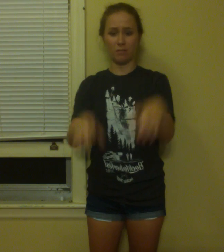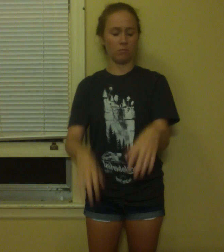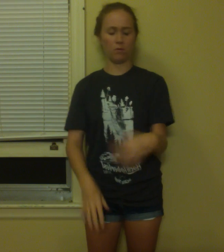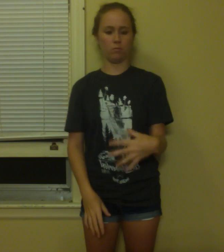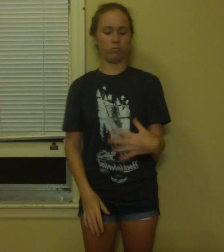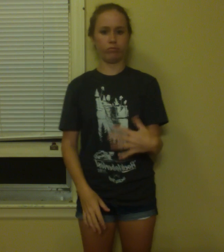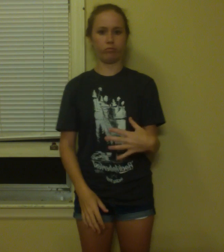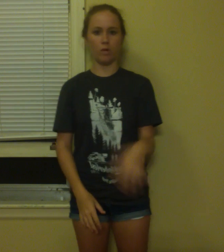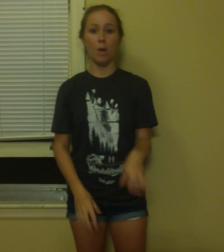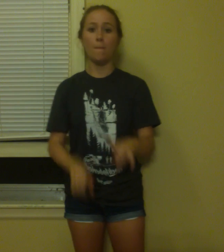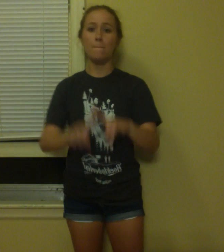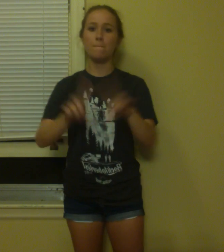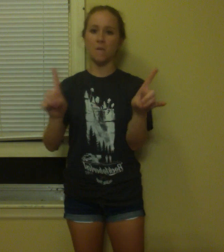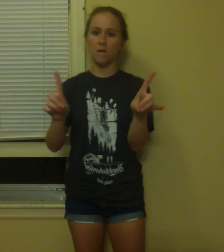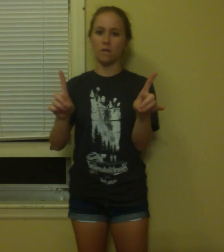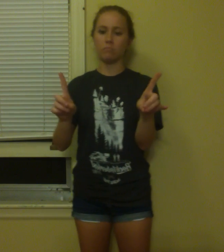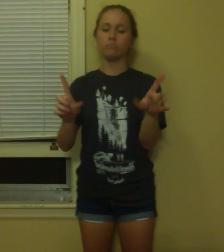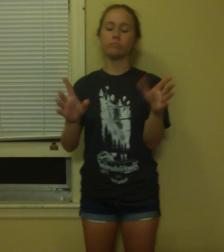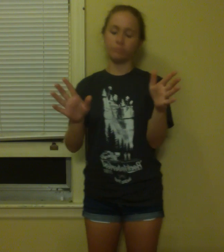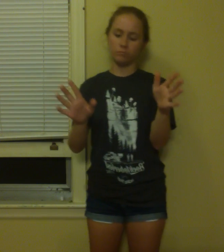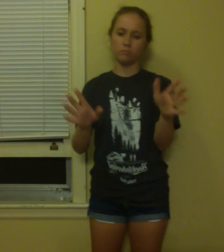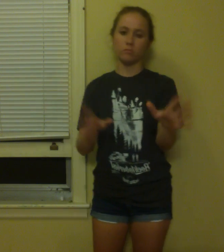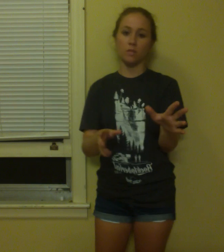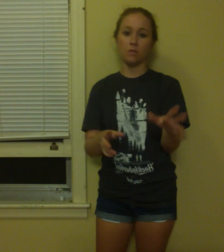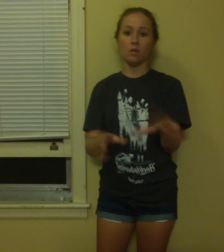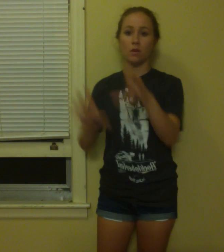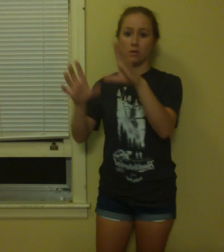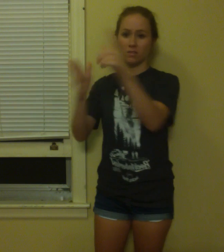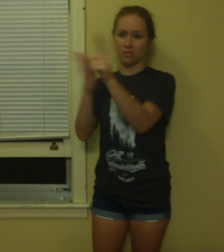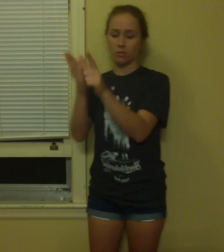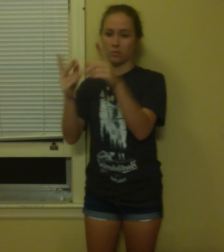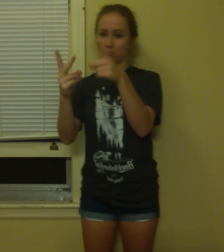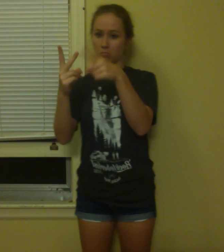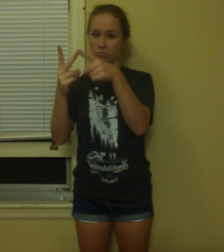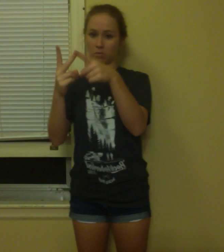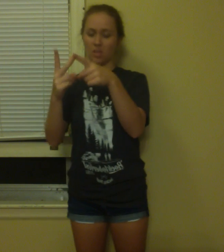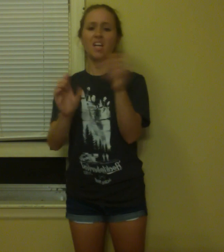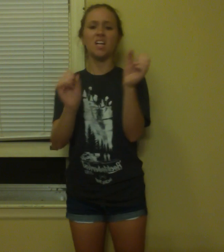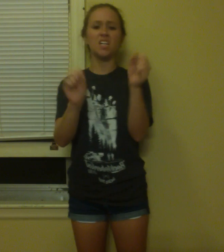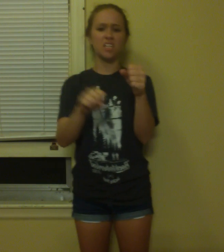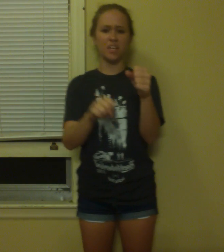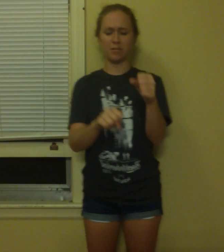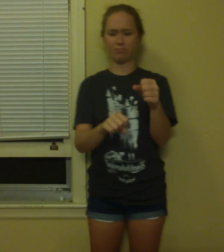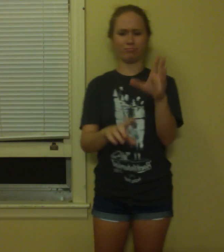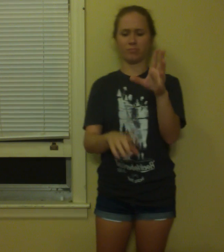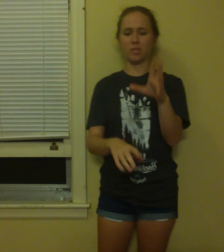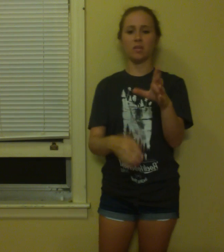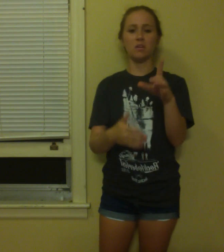her and be like, I'm sorry, Ms. Gaga, but you are not allowed to be on the Supreme Court. So there are no requirements, but the Senate confirms